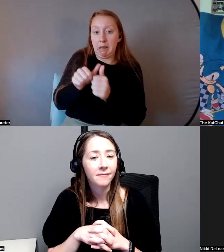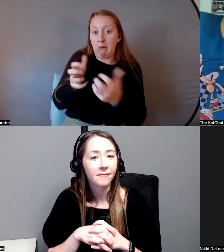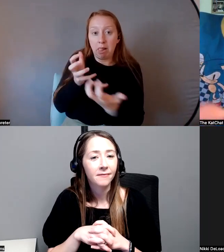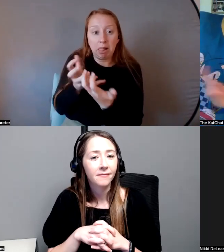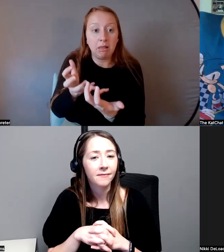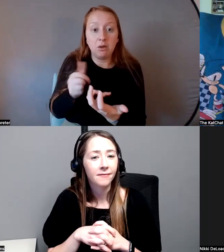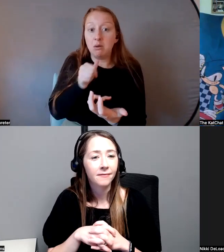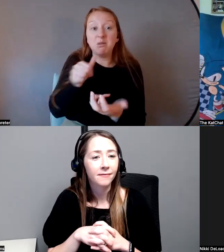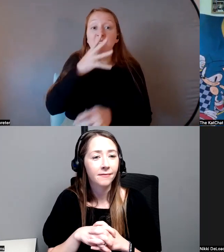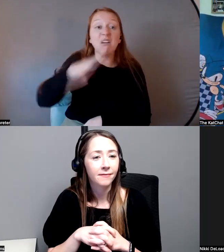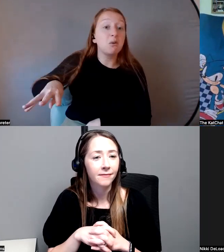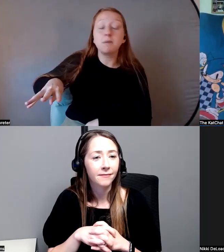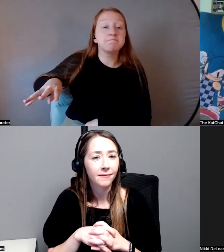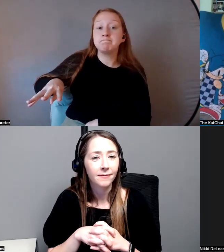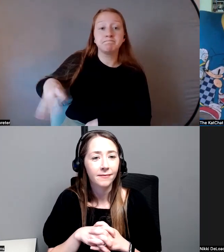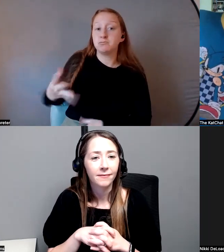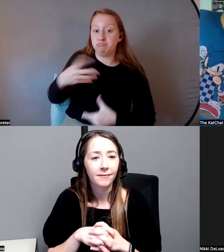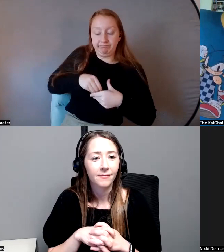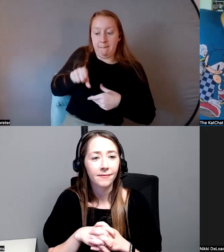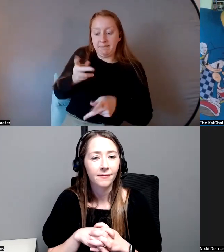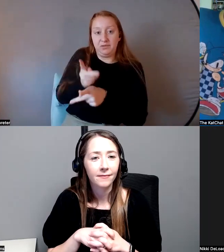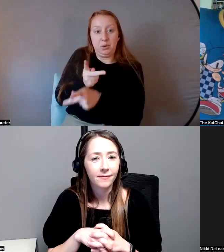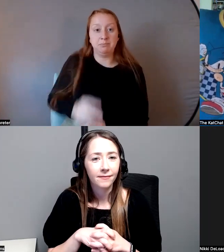it away. Make room for it.